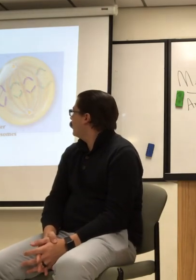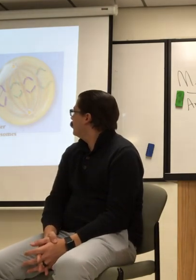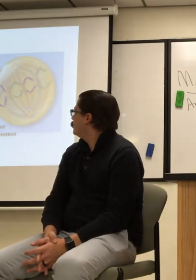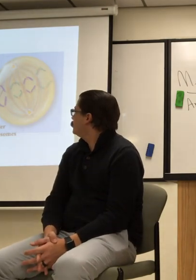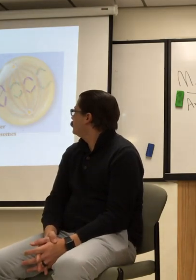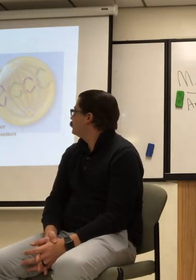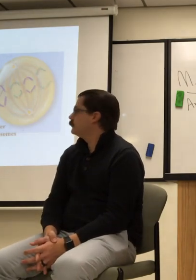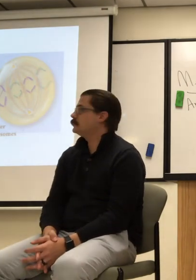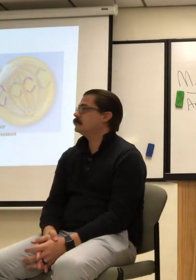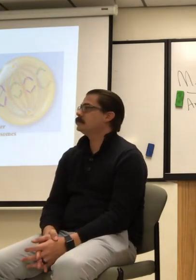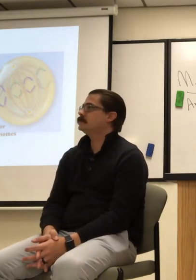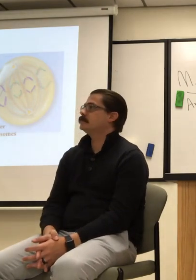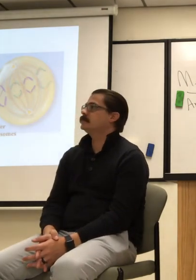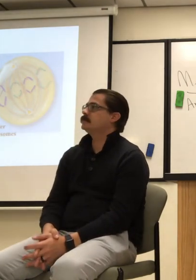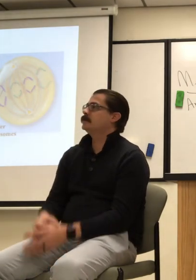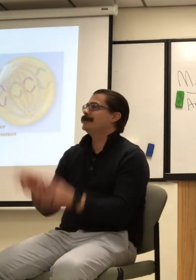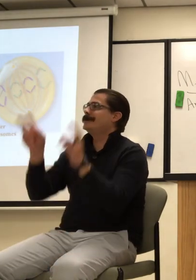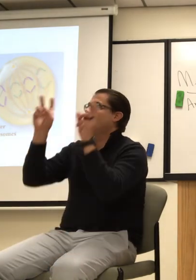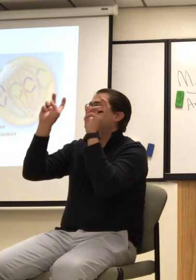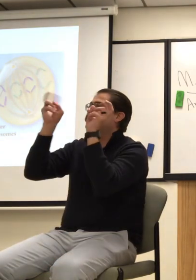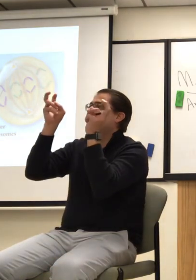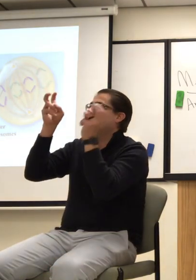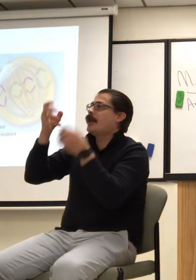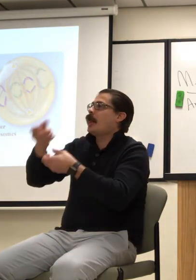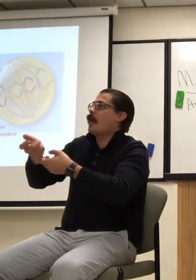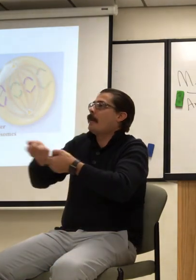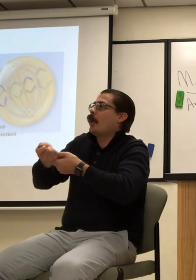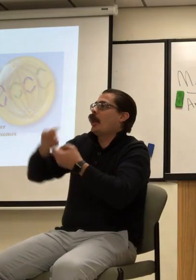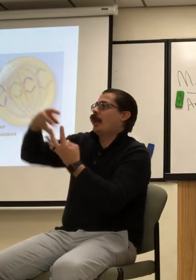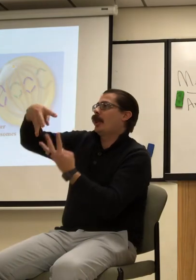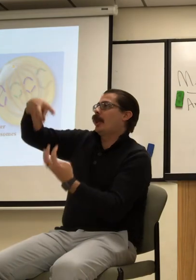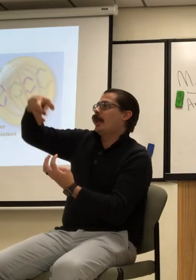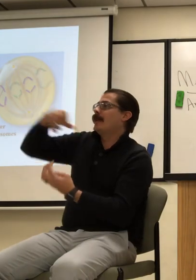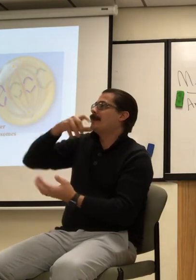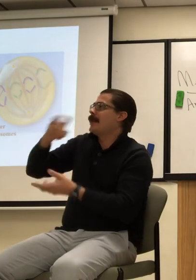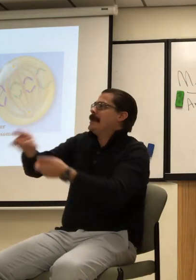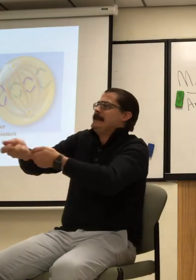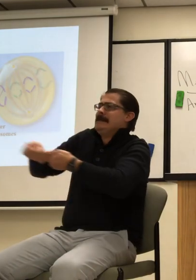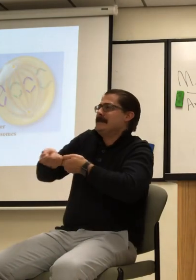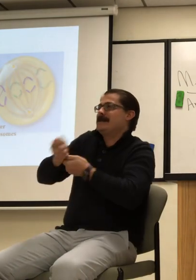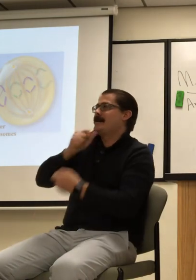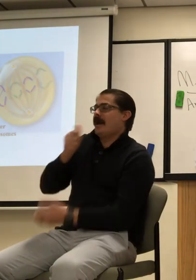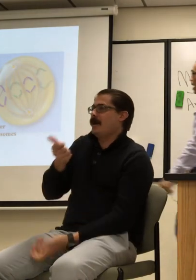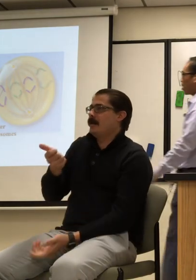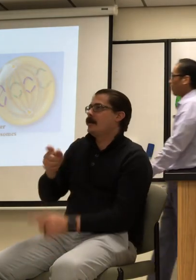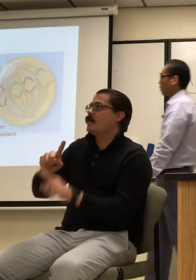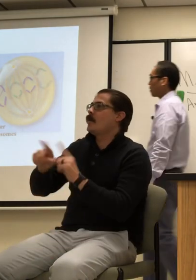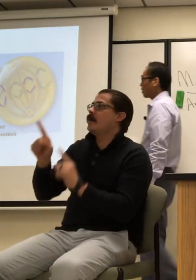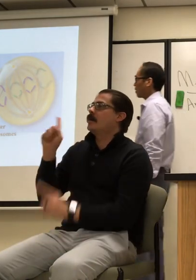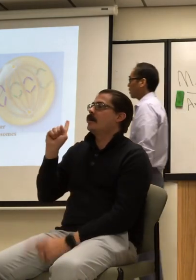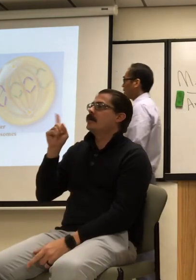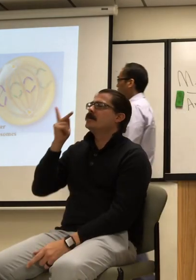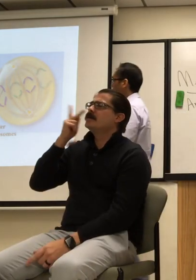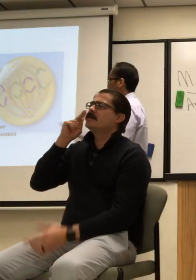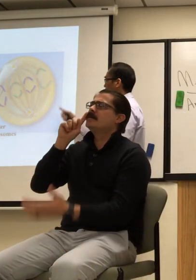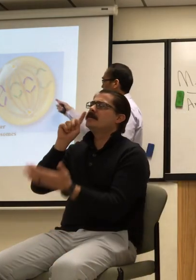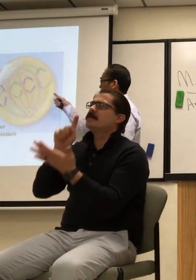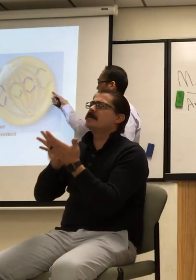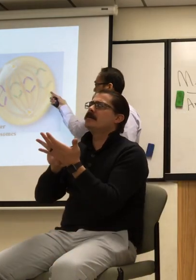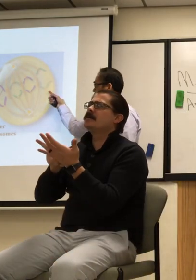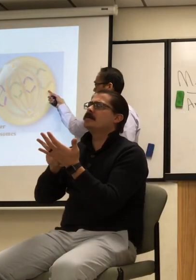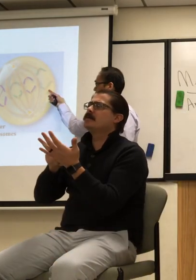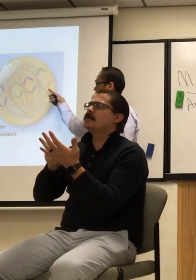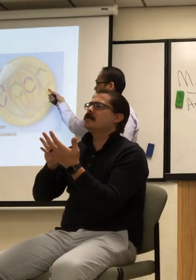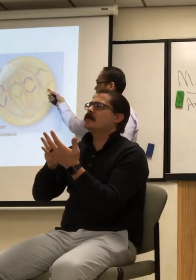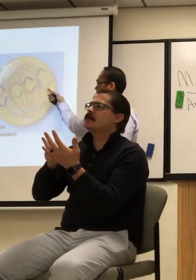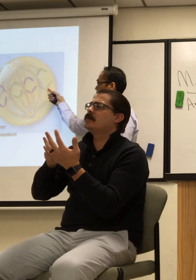And I think pulling, I put quotes over pulling. I mean, it's not pulling like you're pulling a rope, but do you see how when you